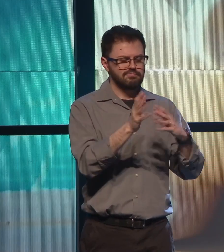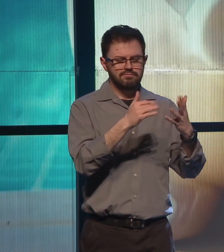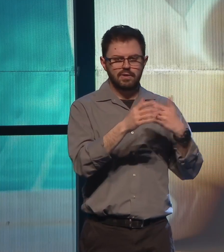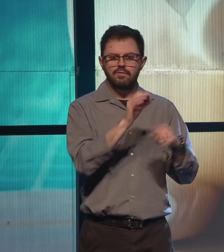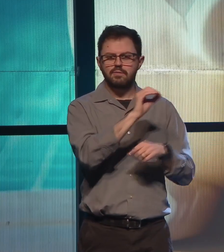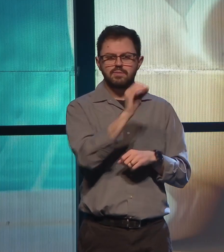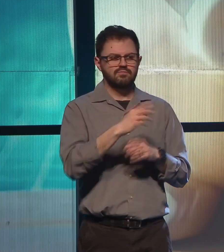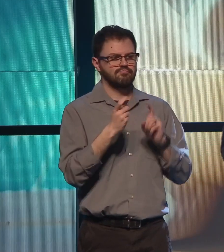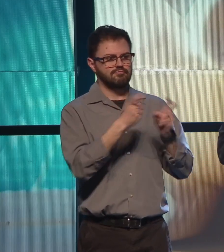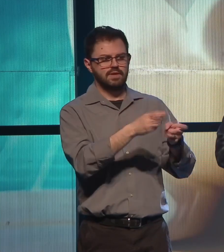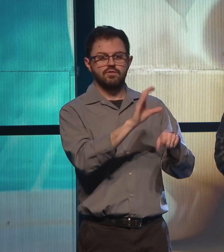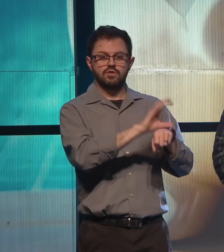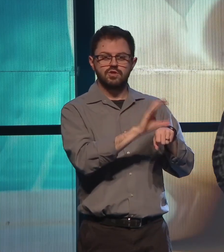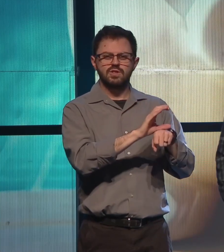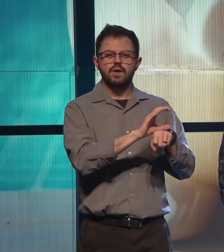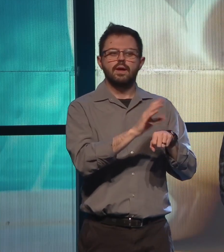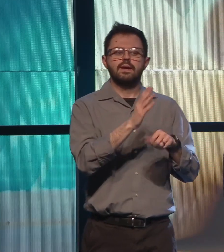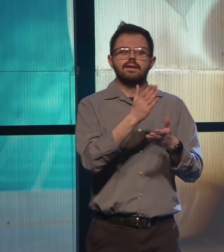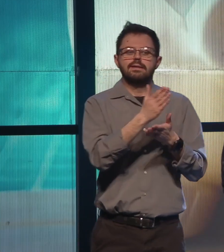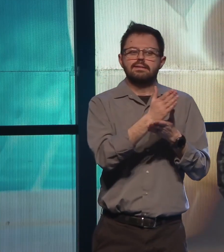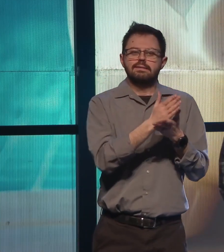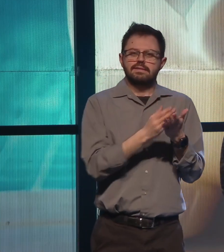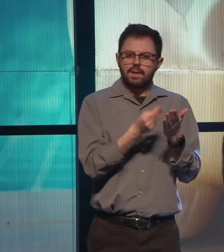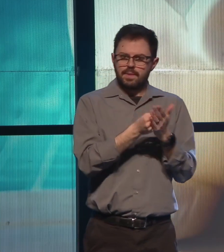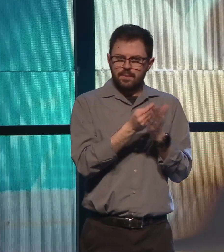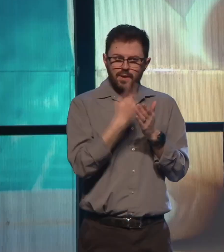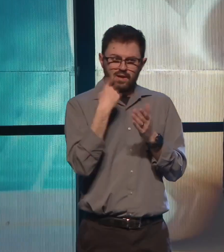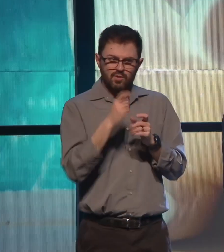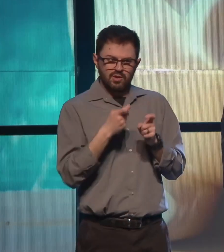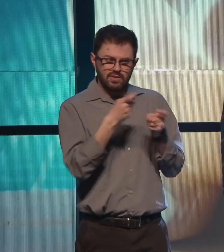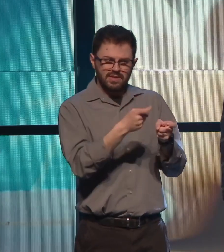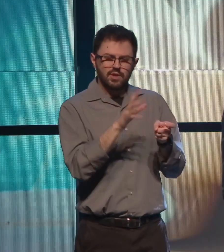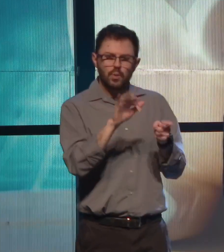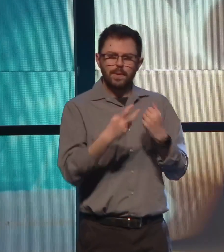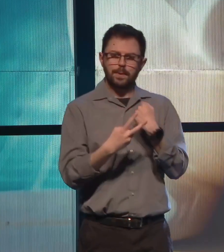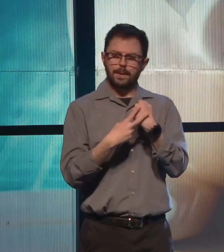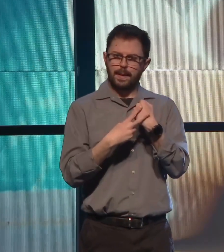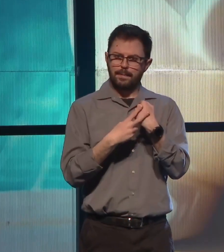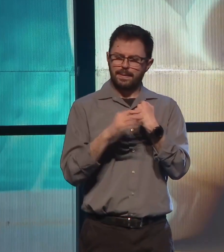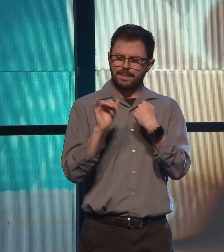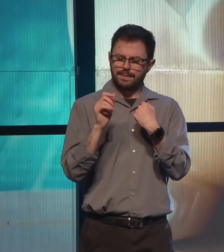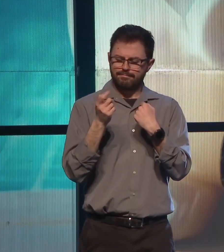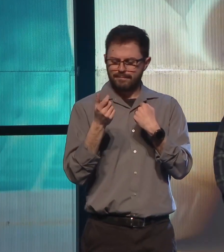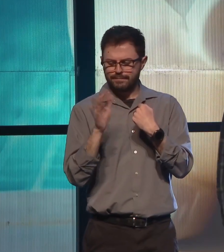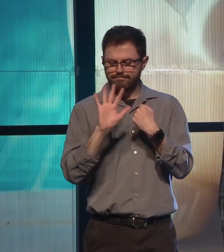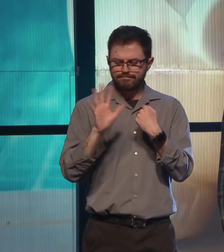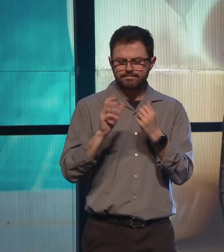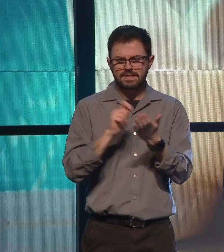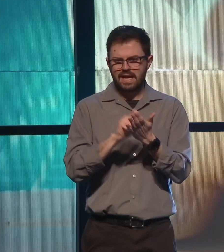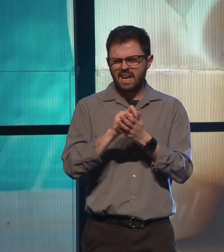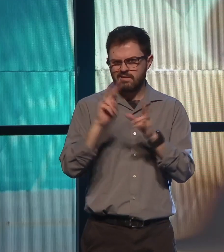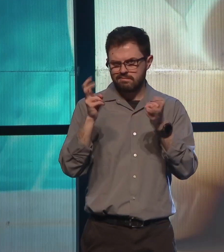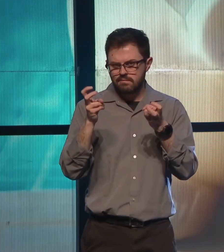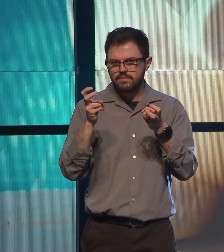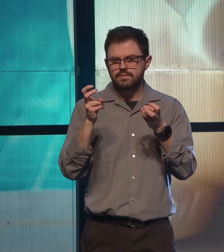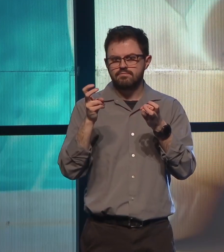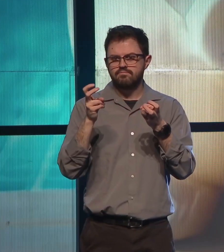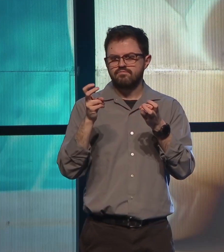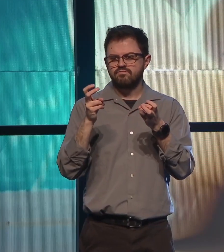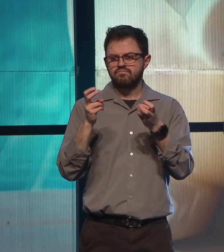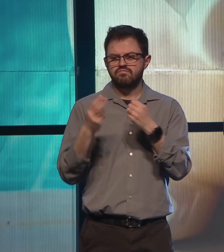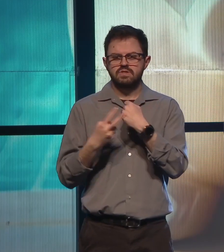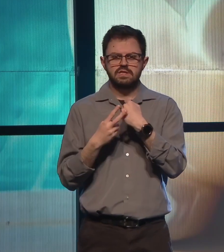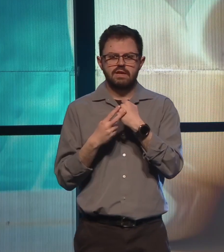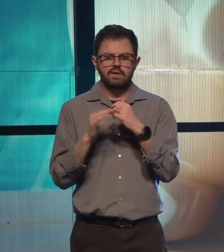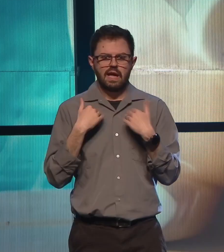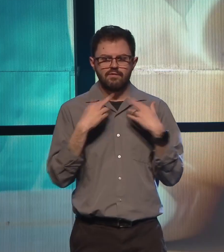whatever. But you want to keep a little giving account, a little envelope so that when you're at work And when you're in your